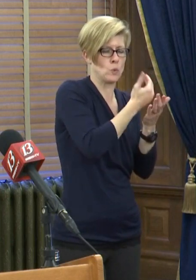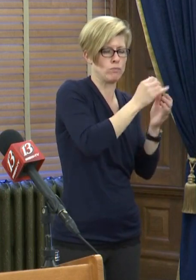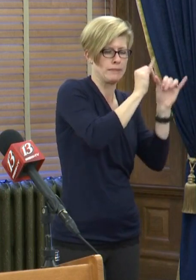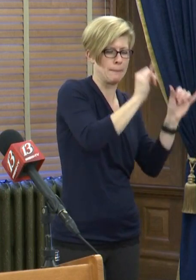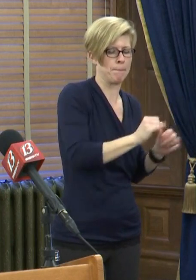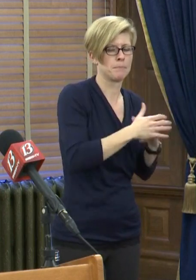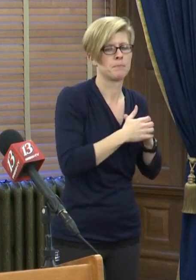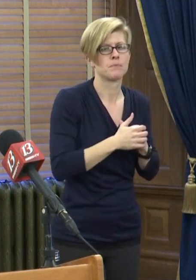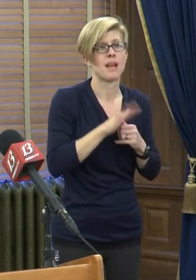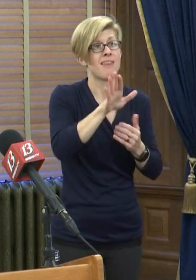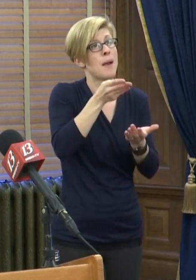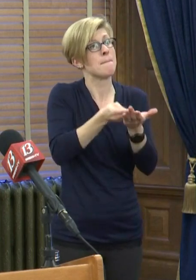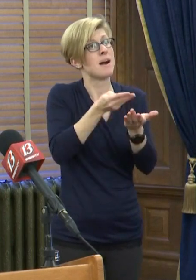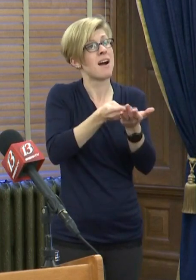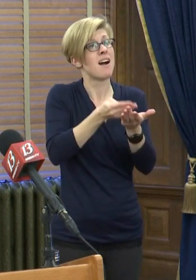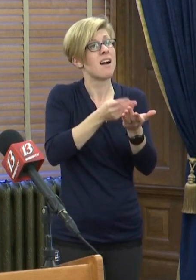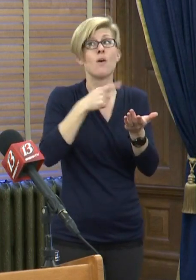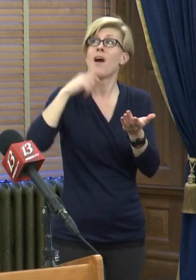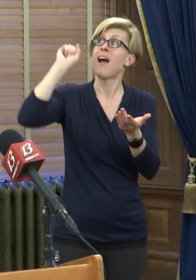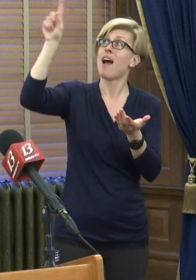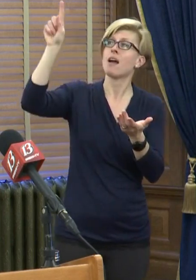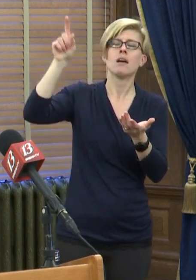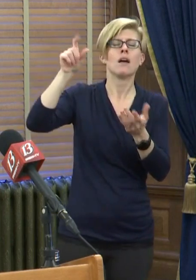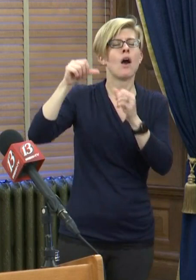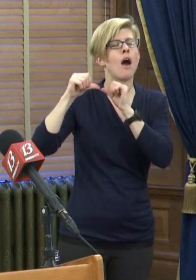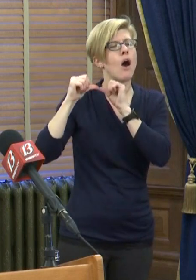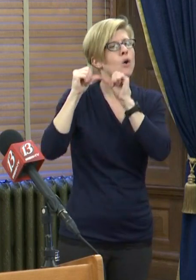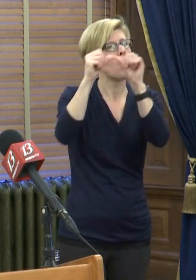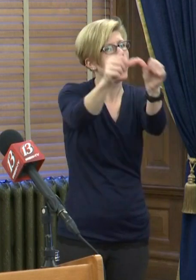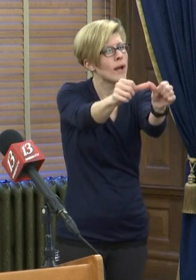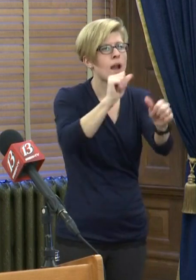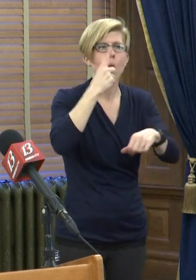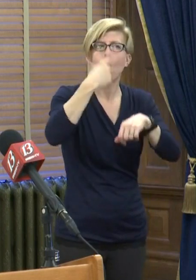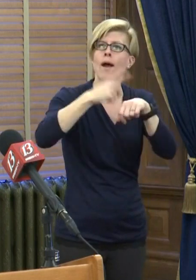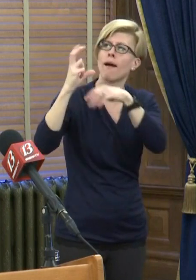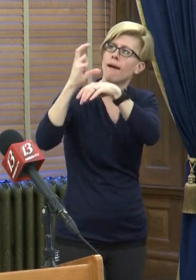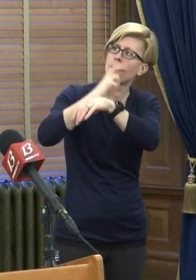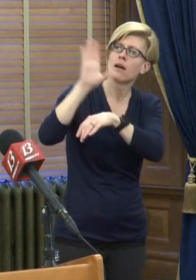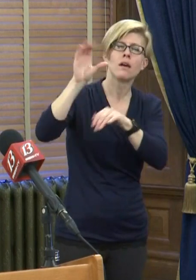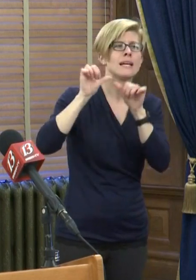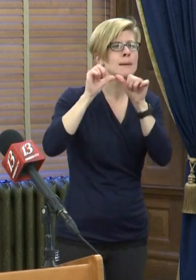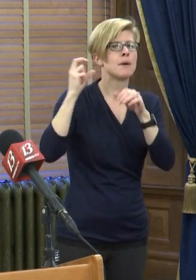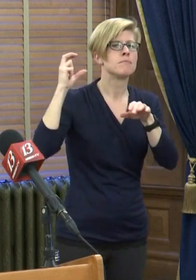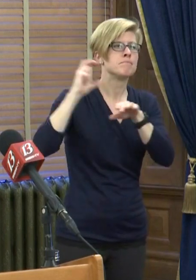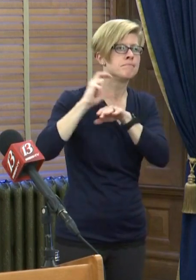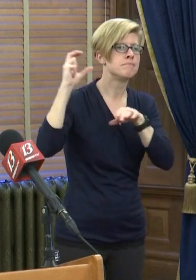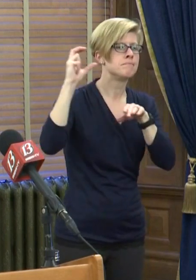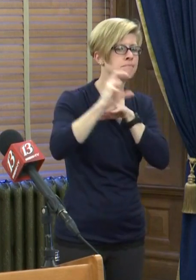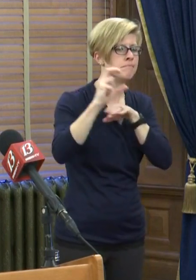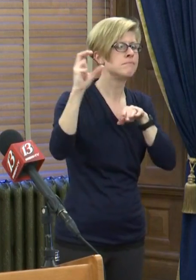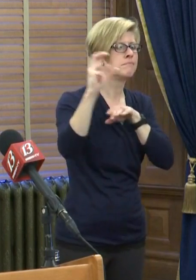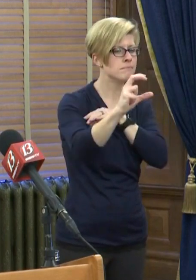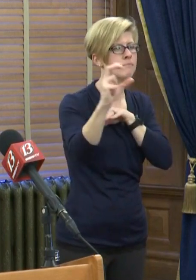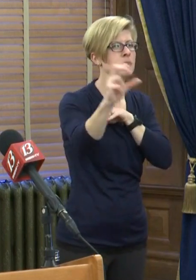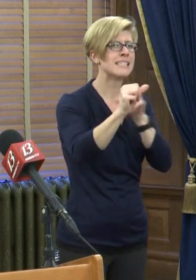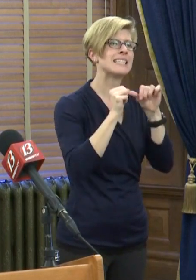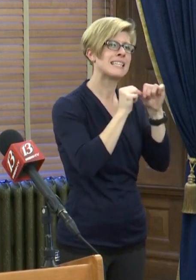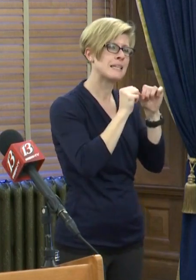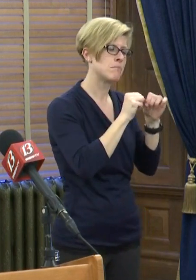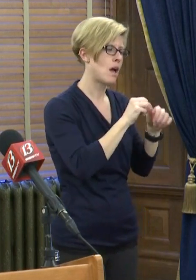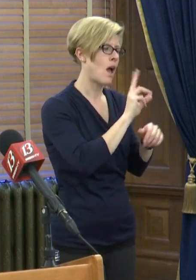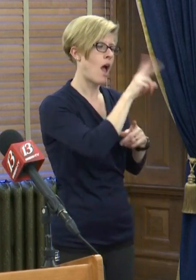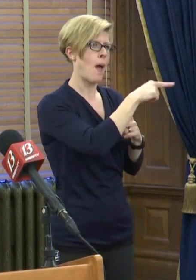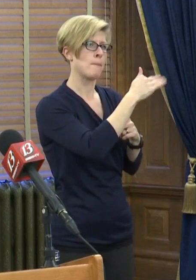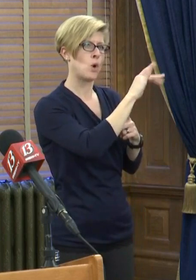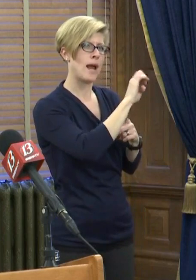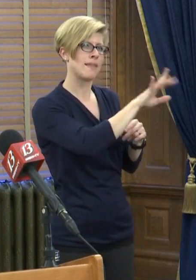we're really asking to be ongoing so that we can do what I just talked about, you know, and that's, you know, maintain and upgrade, you know, on